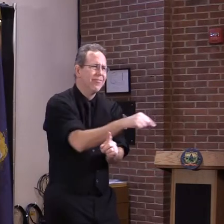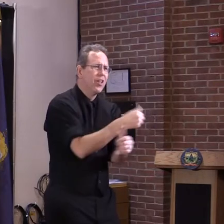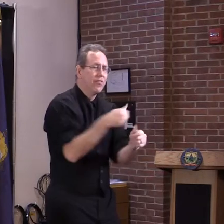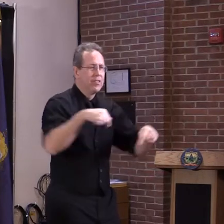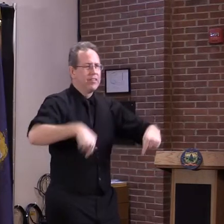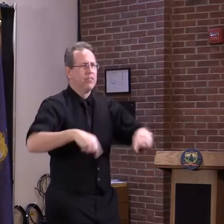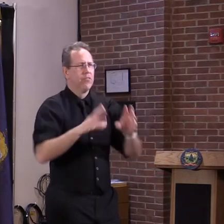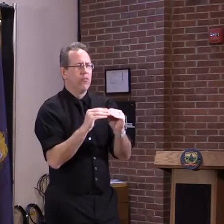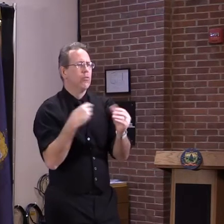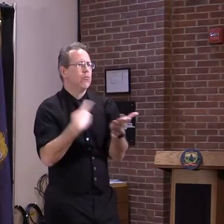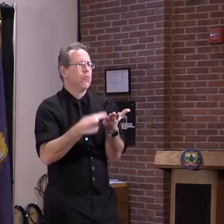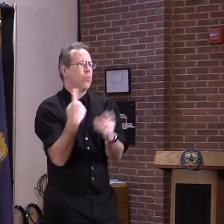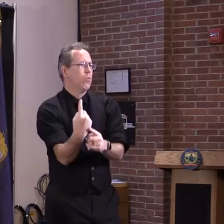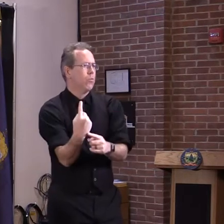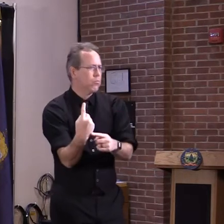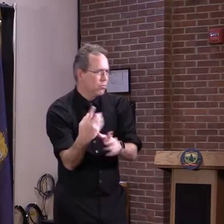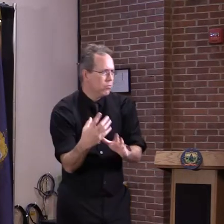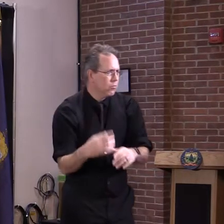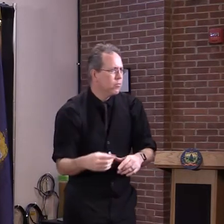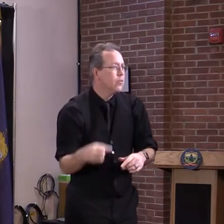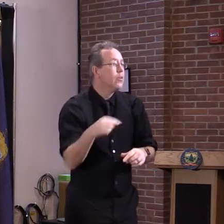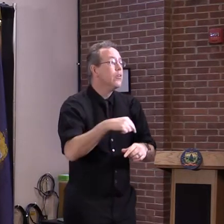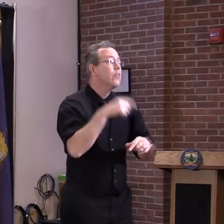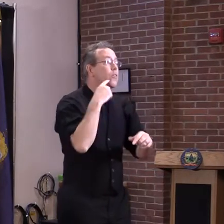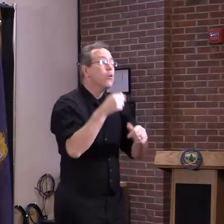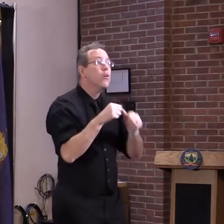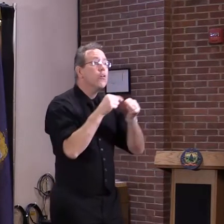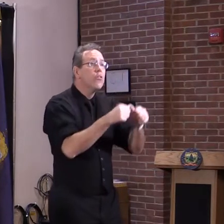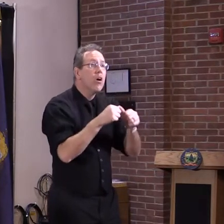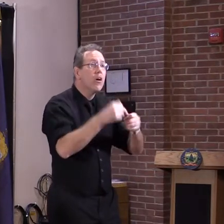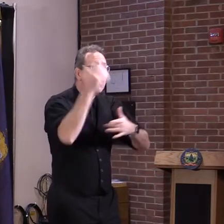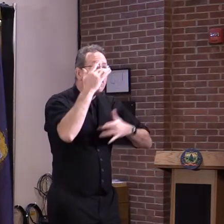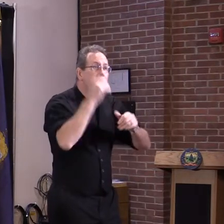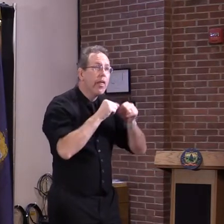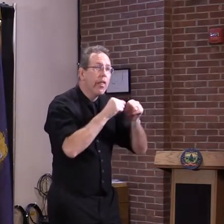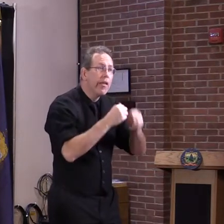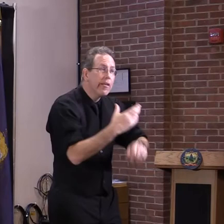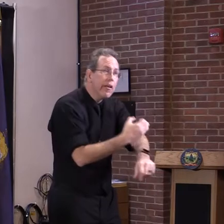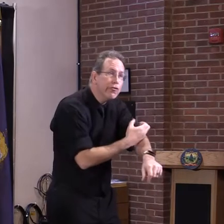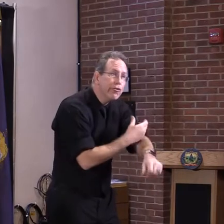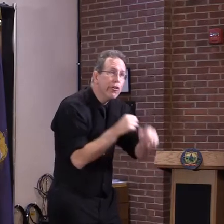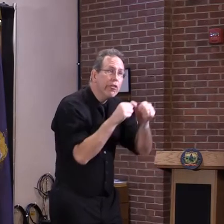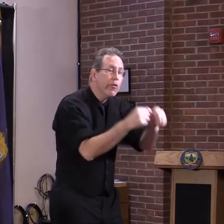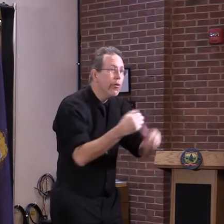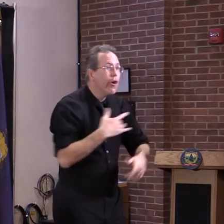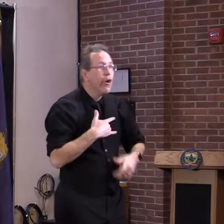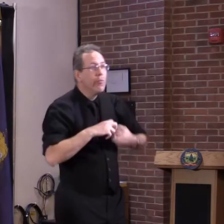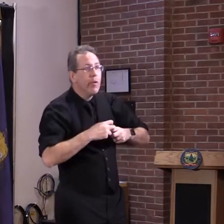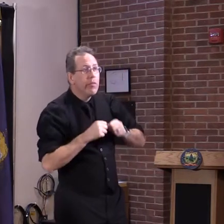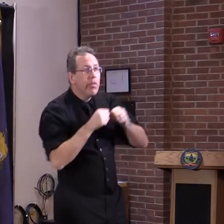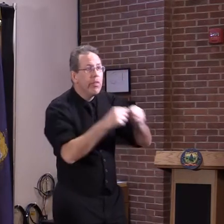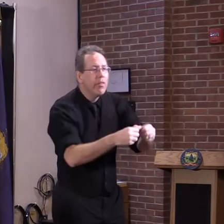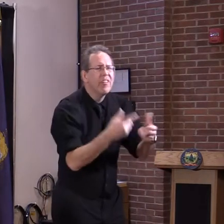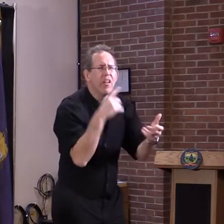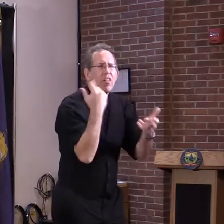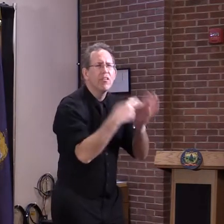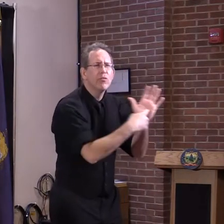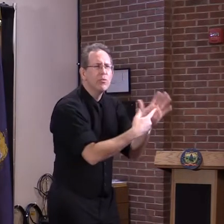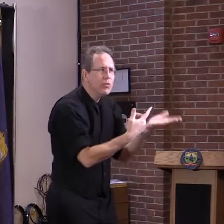mentioned chronic diseases and the impact of lifestyle changes and behavioral lifestyle changes to try